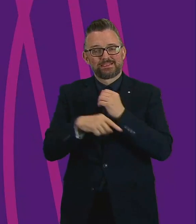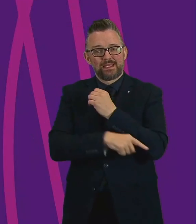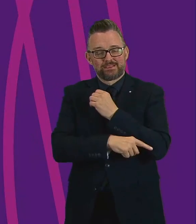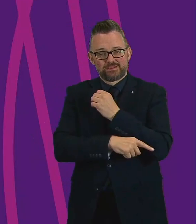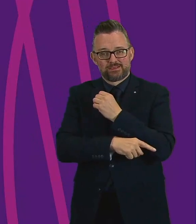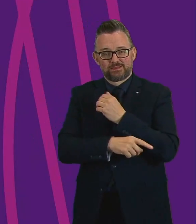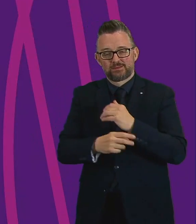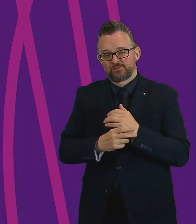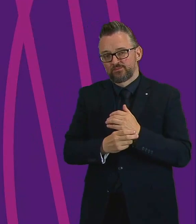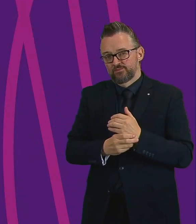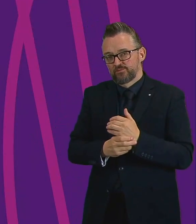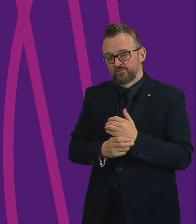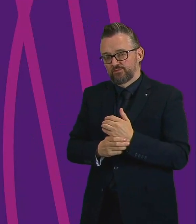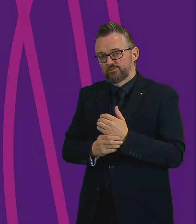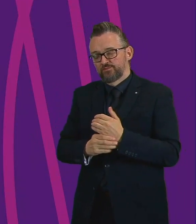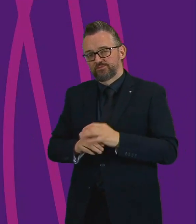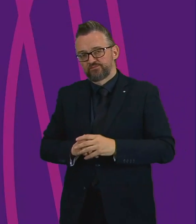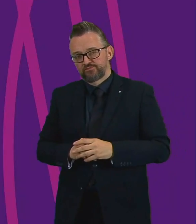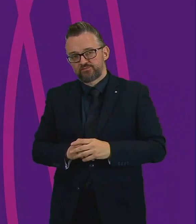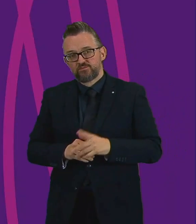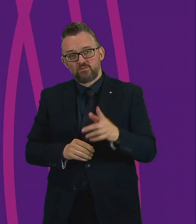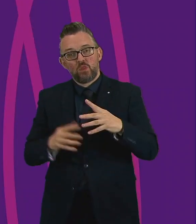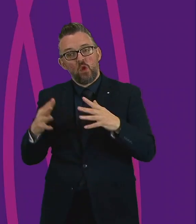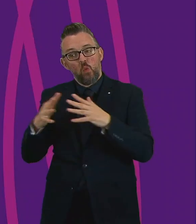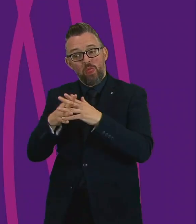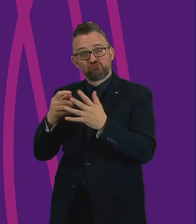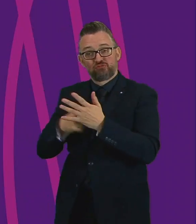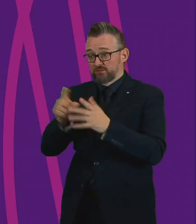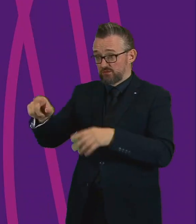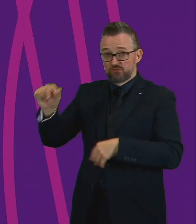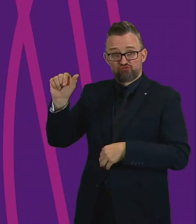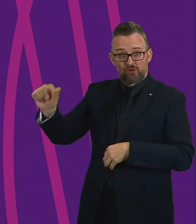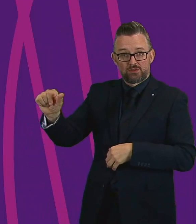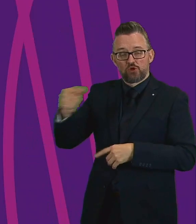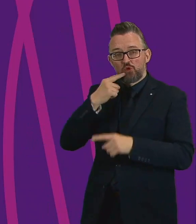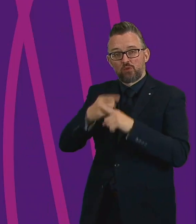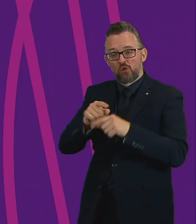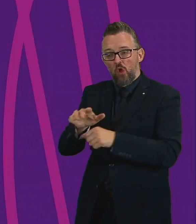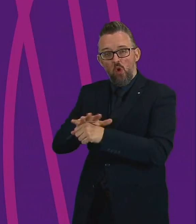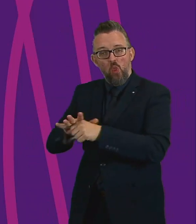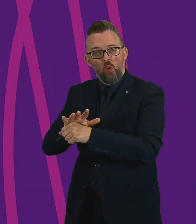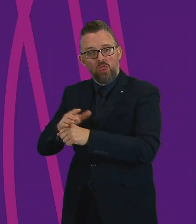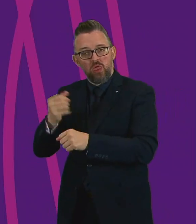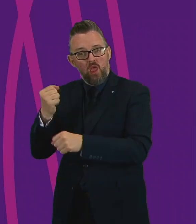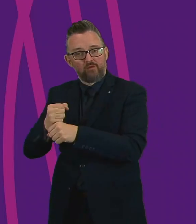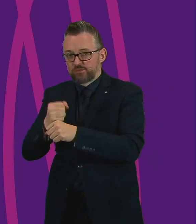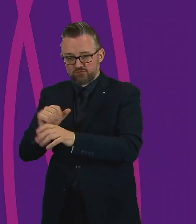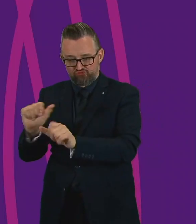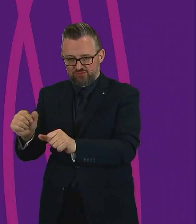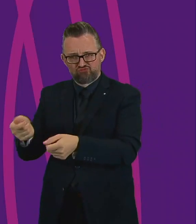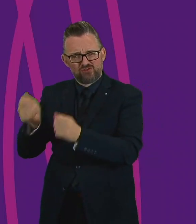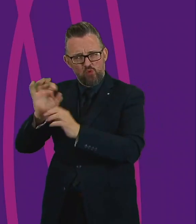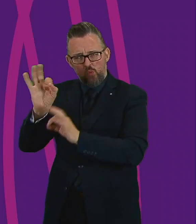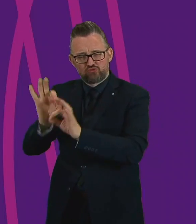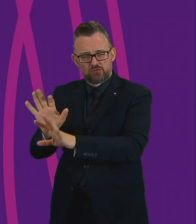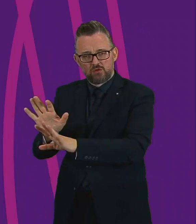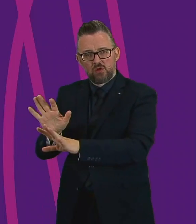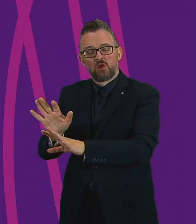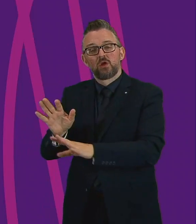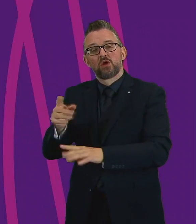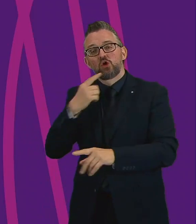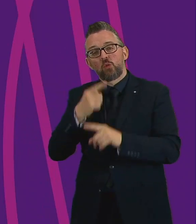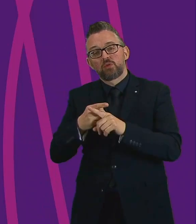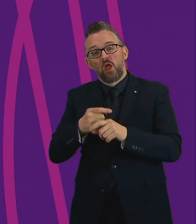very telling as well. Willie Rennie was right to raise the question of local government, as others did. But in arguing that the